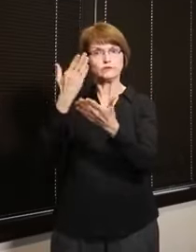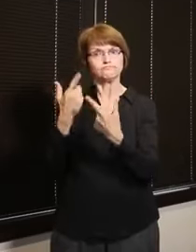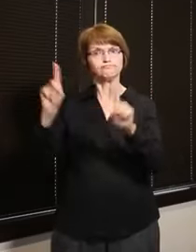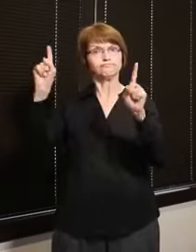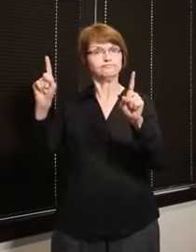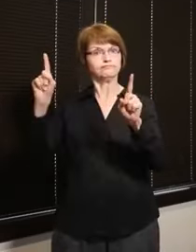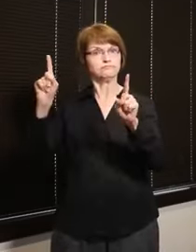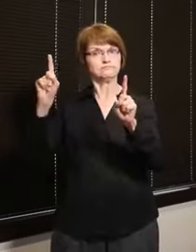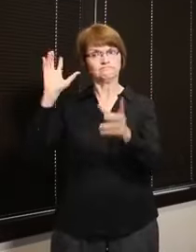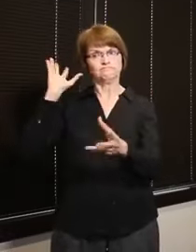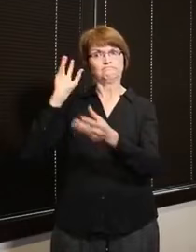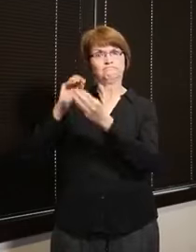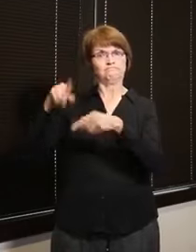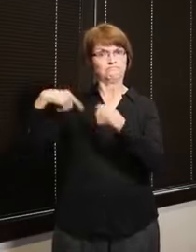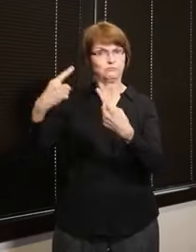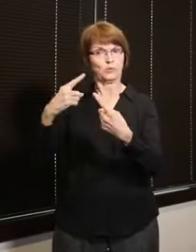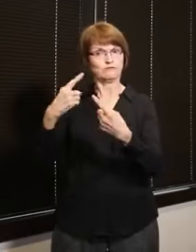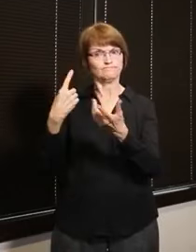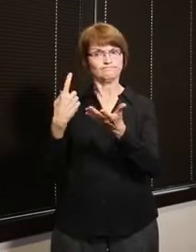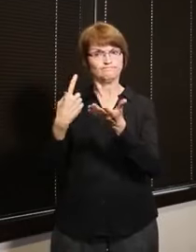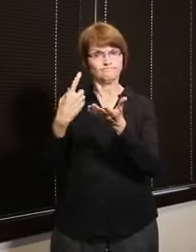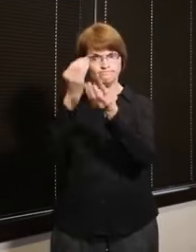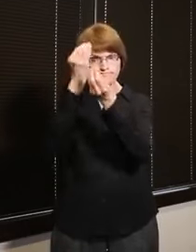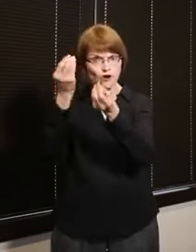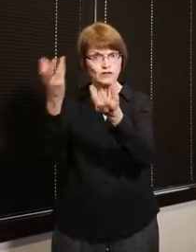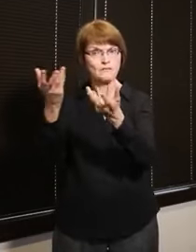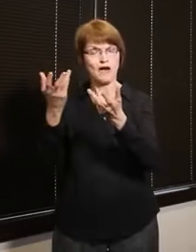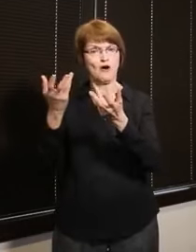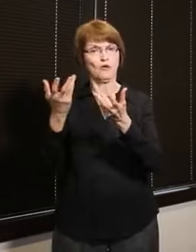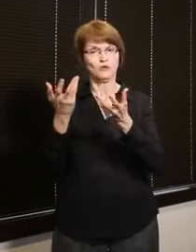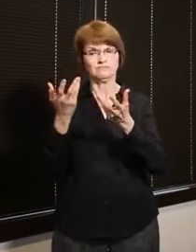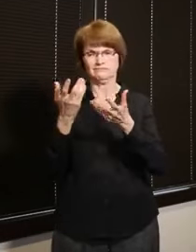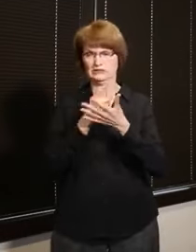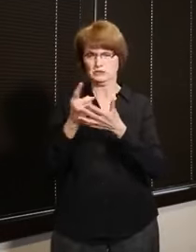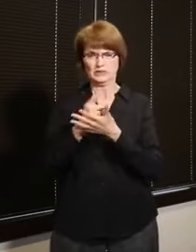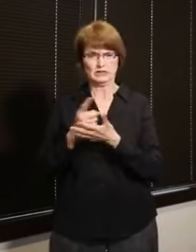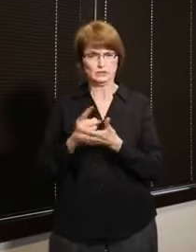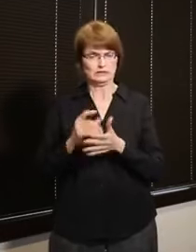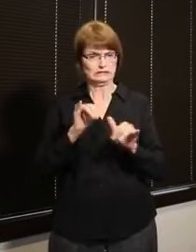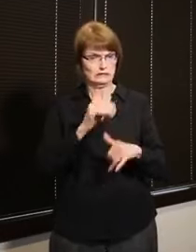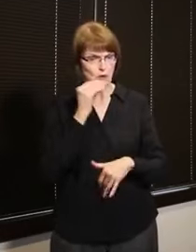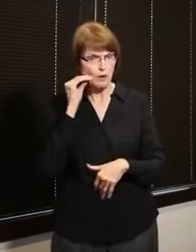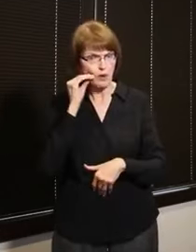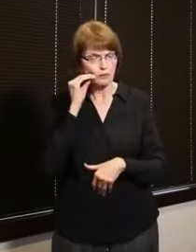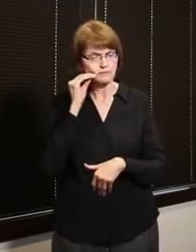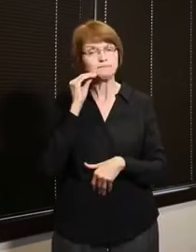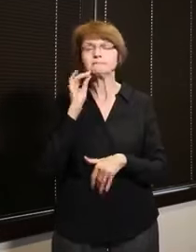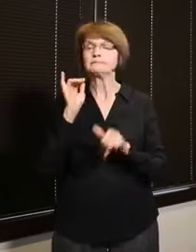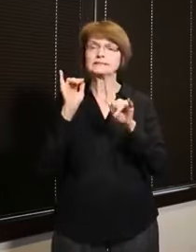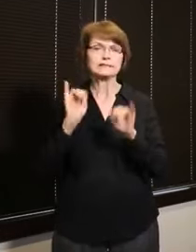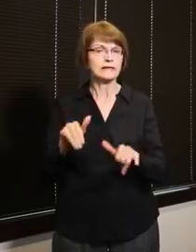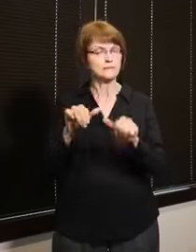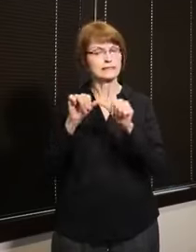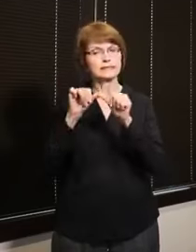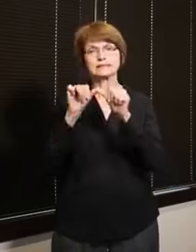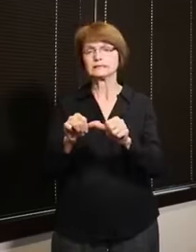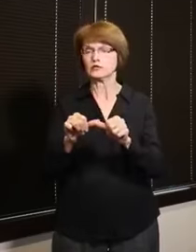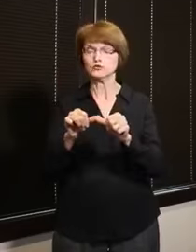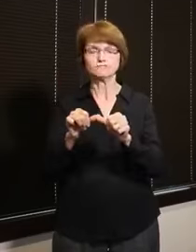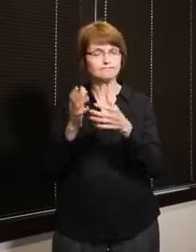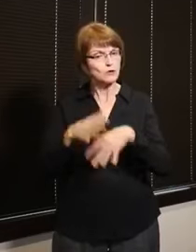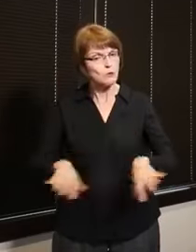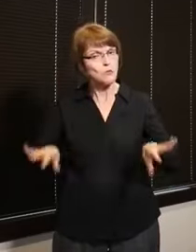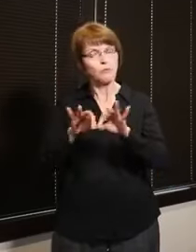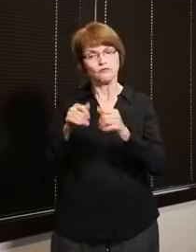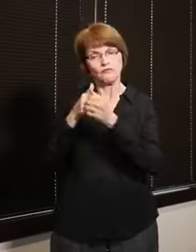talked about over all of these weeks that we've had shelter in place are going to have to continue to be essential